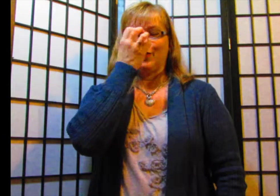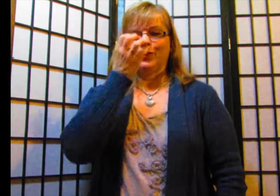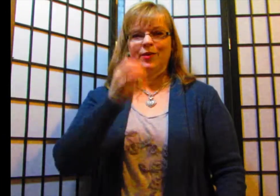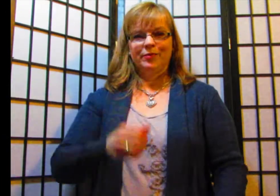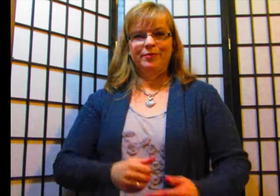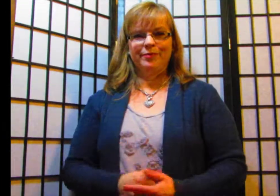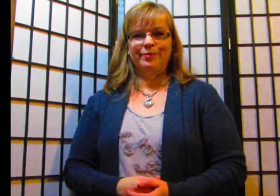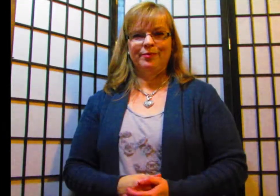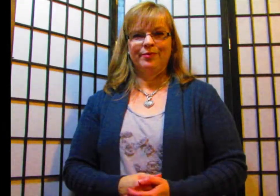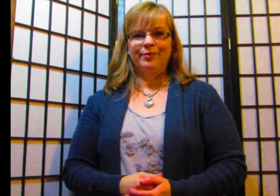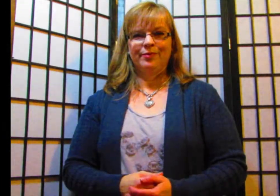Clown.